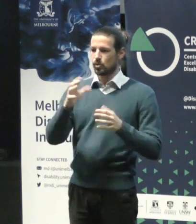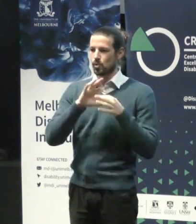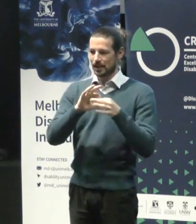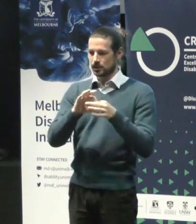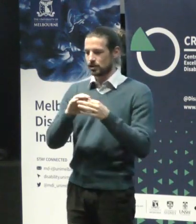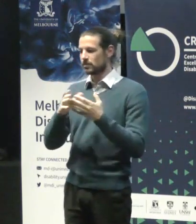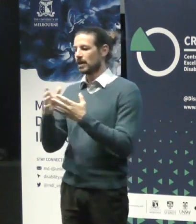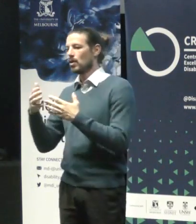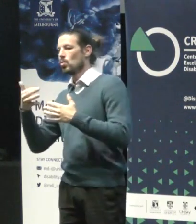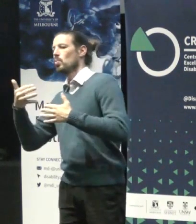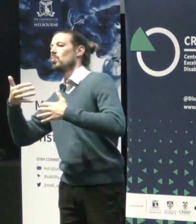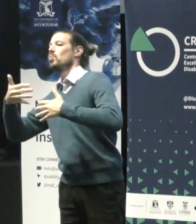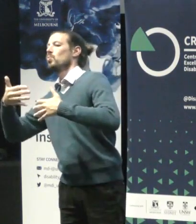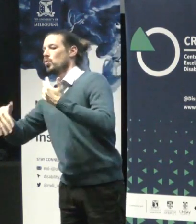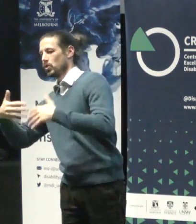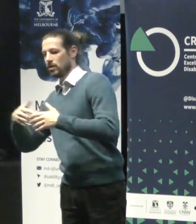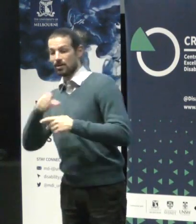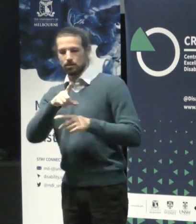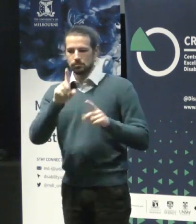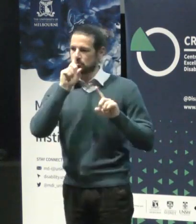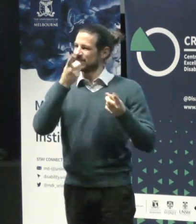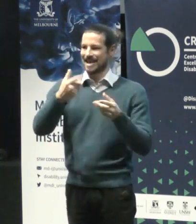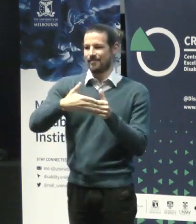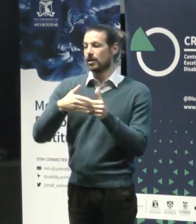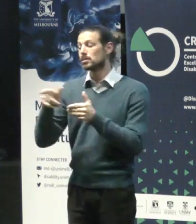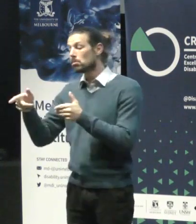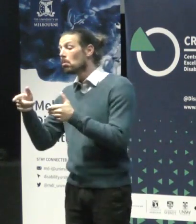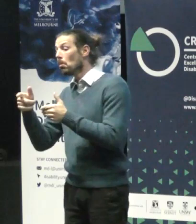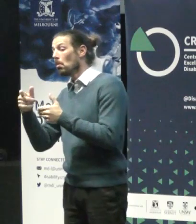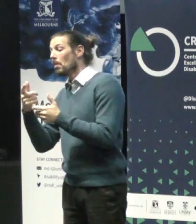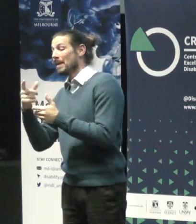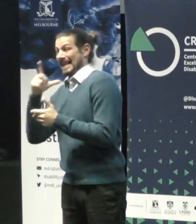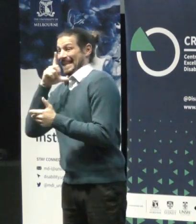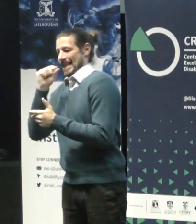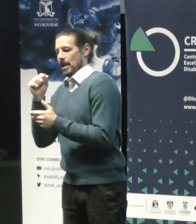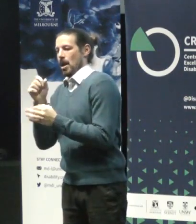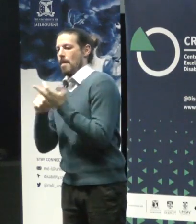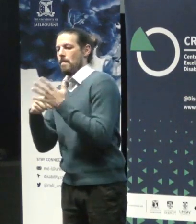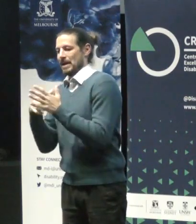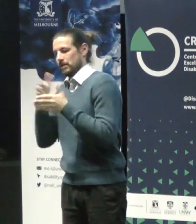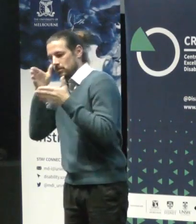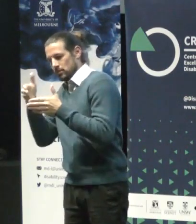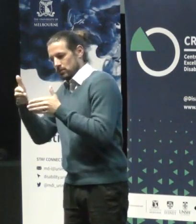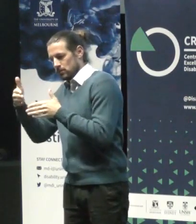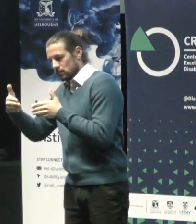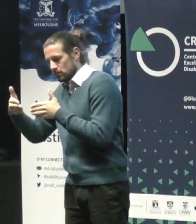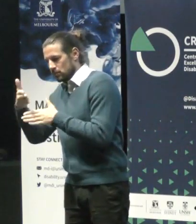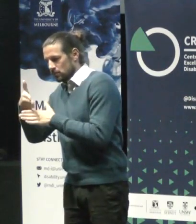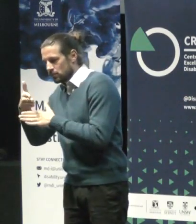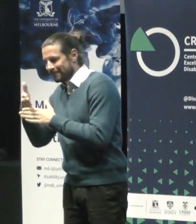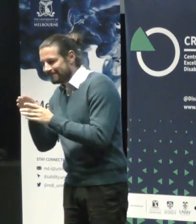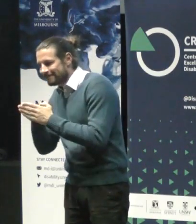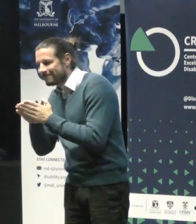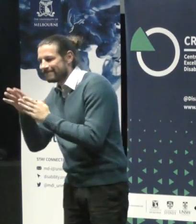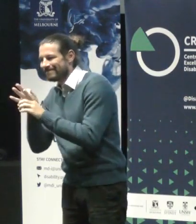and wounded relationships, which could be healed, but needed some work to repair them. And if they weren't healed, might rupture over